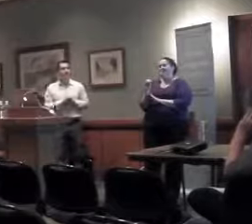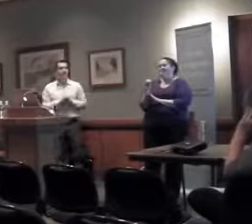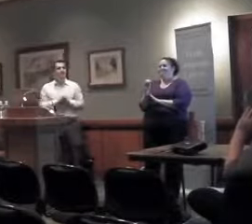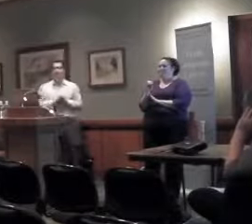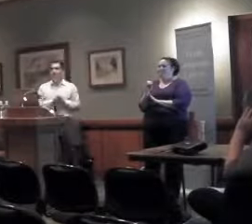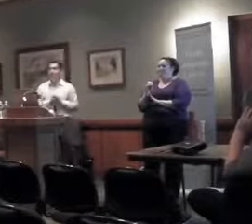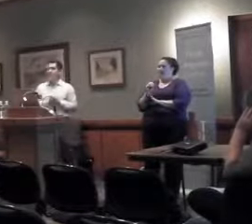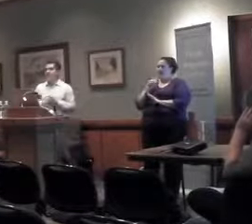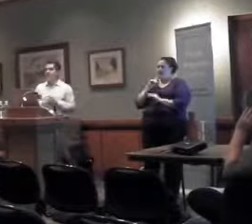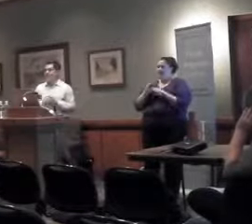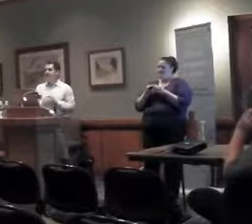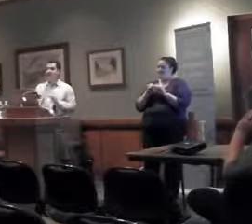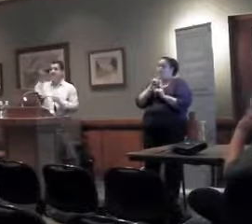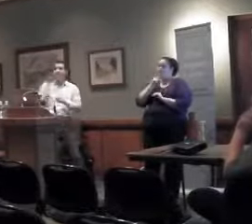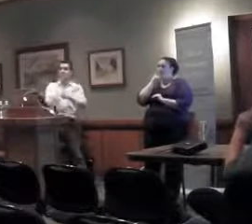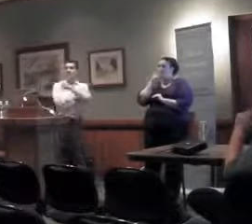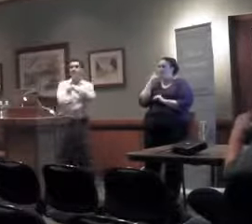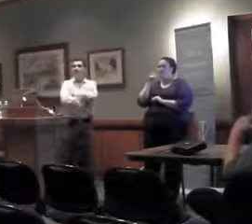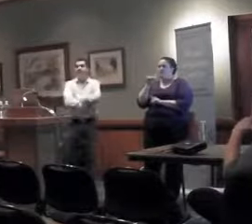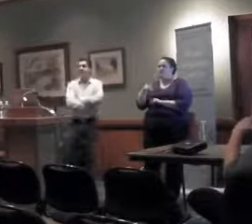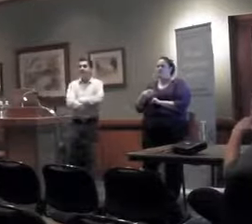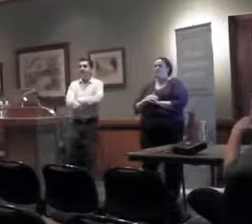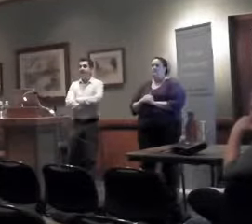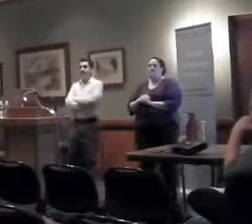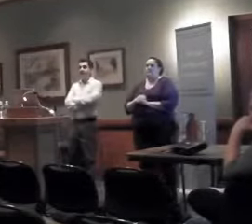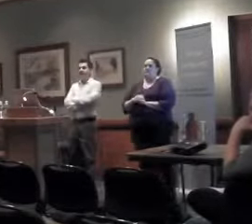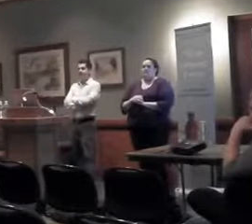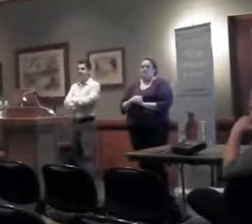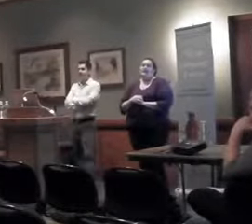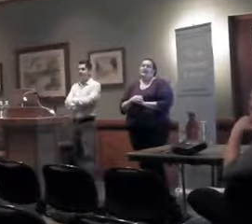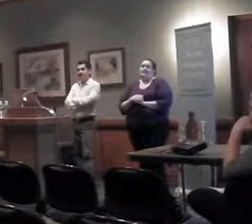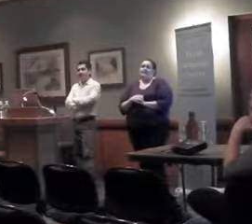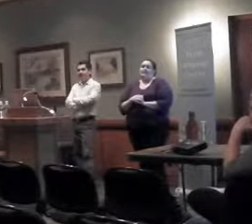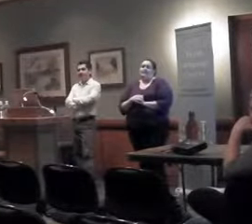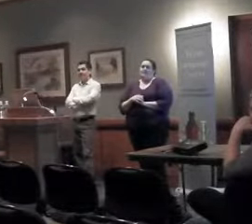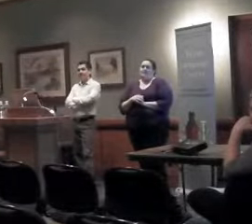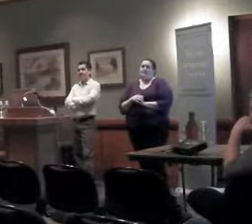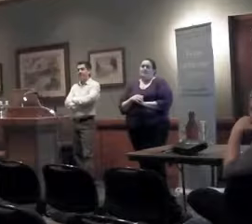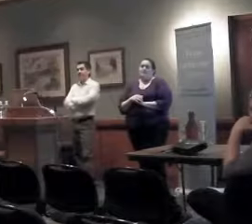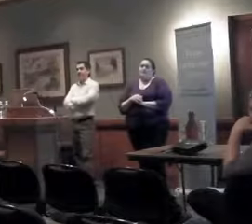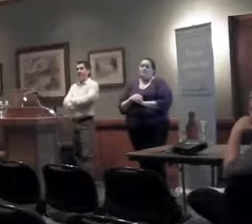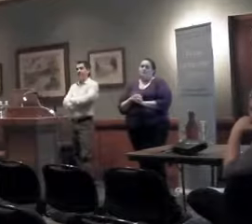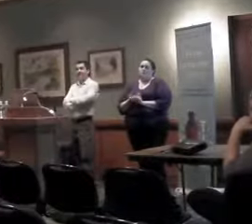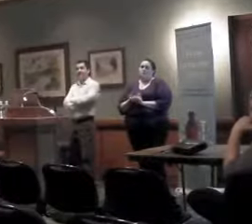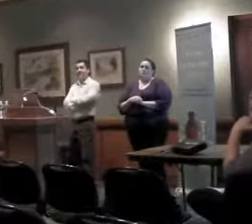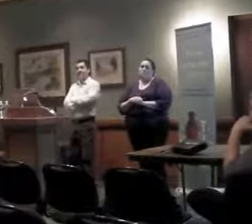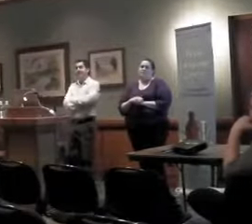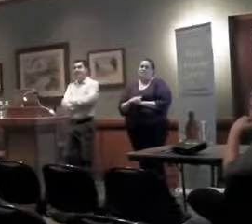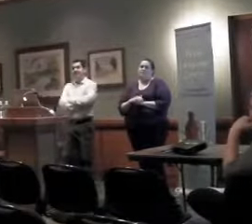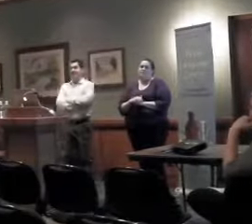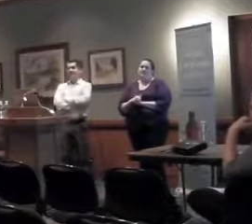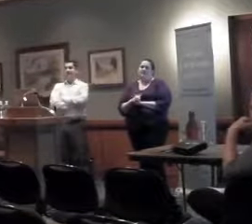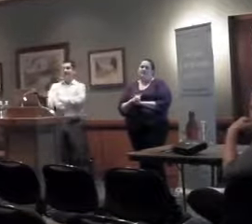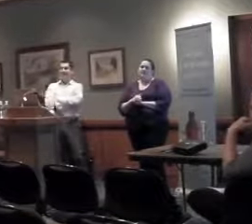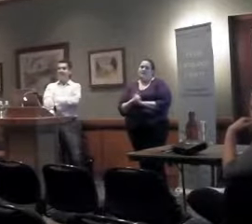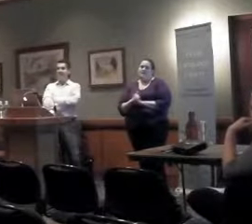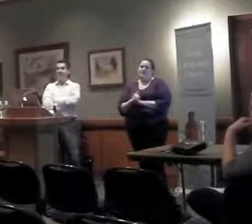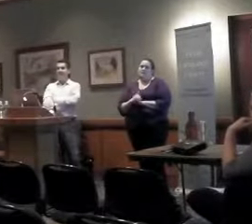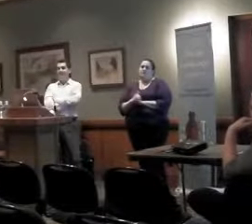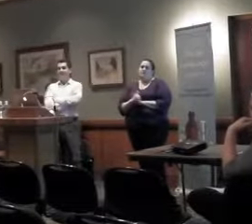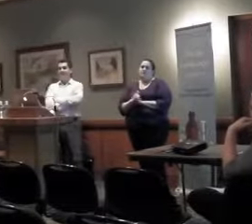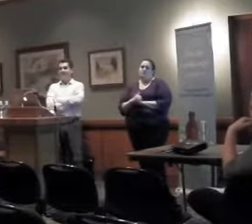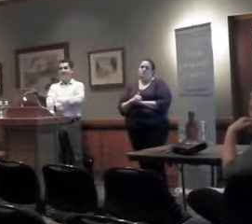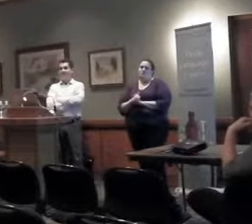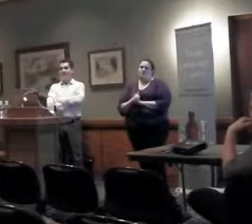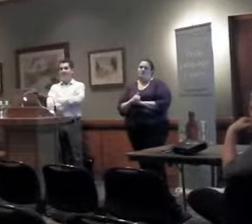those numbers are interesting for Texas. Yeah. My gut says, my intuition, my feeling is that